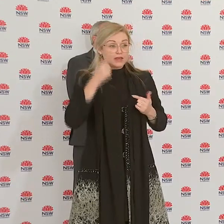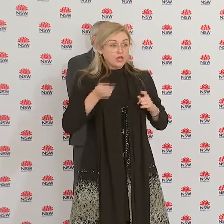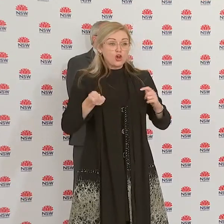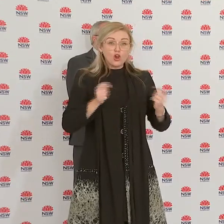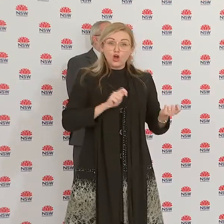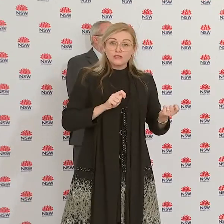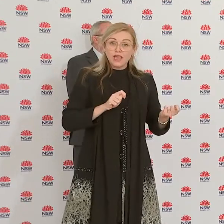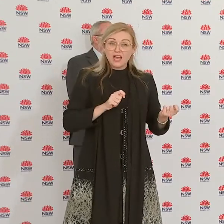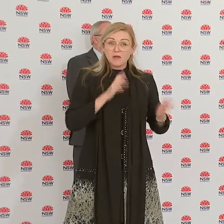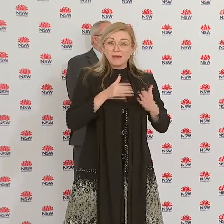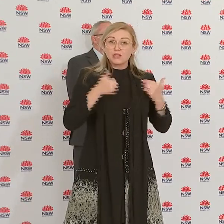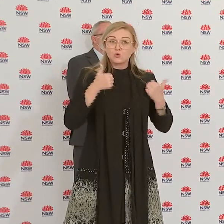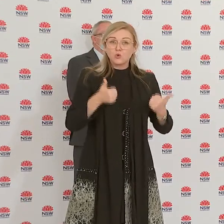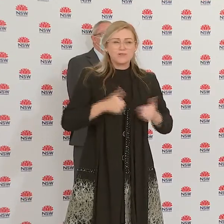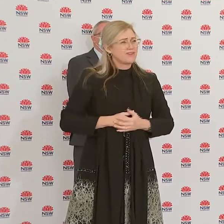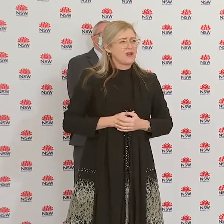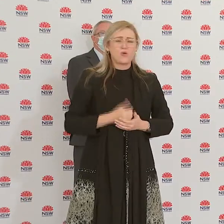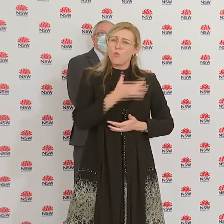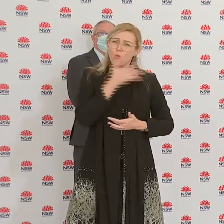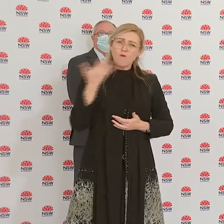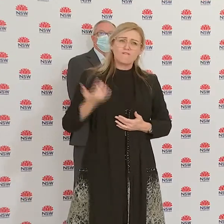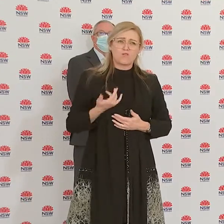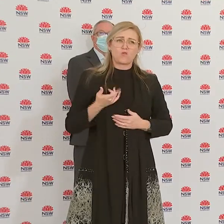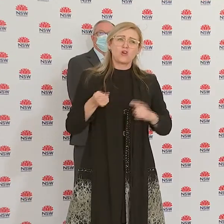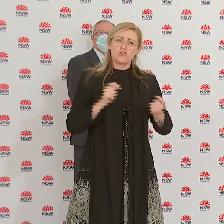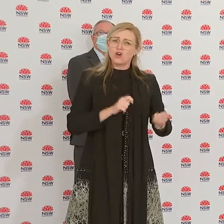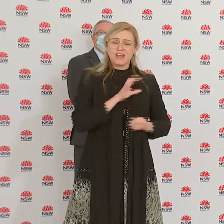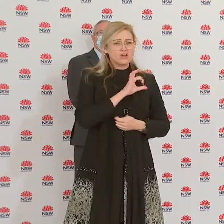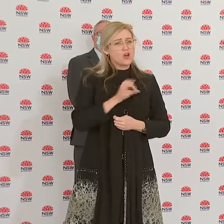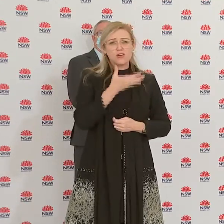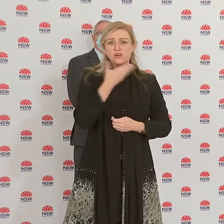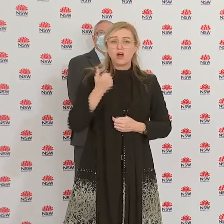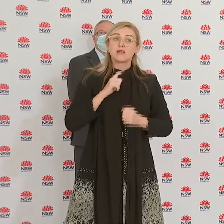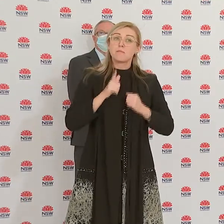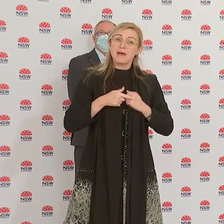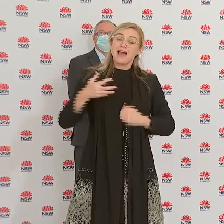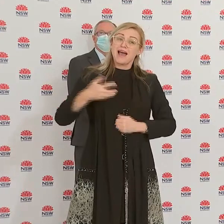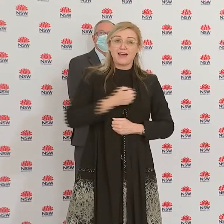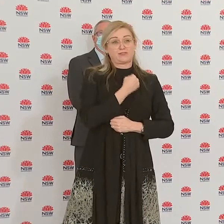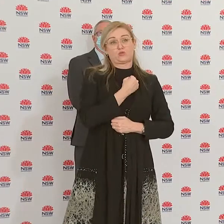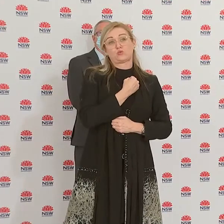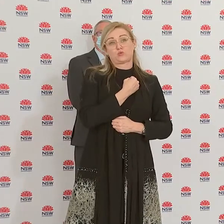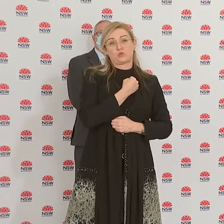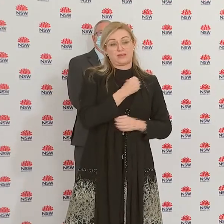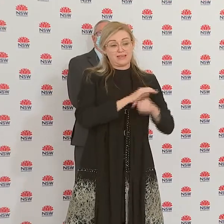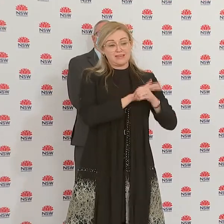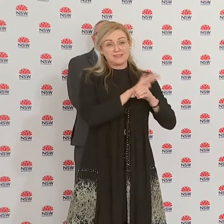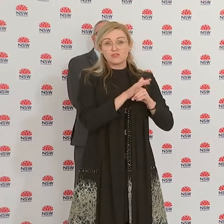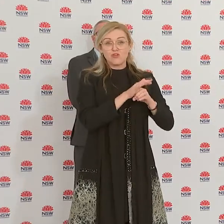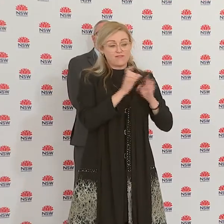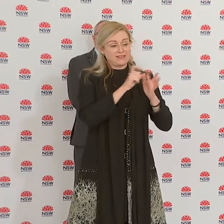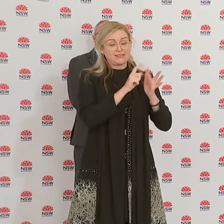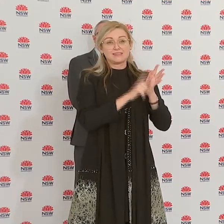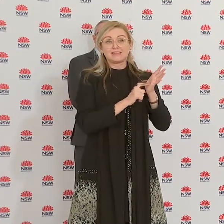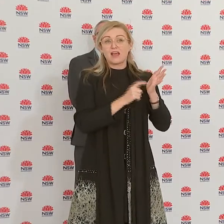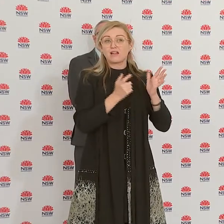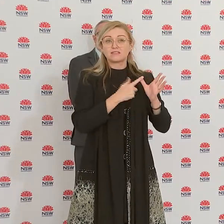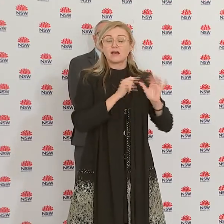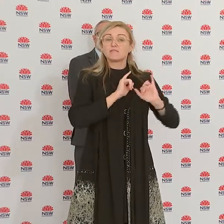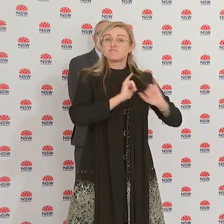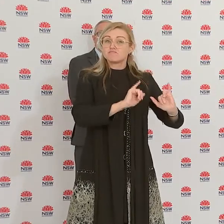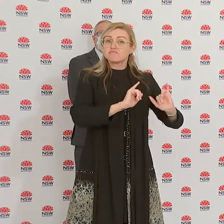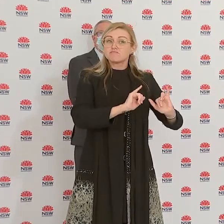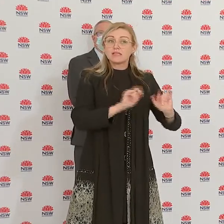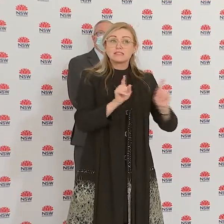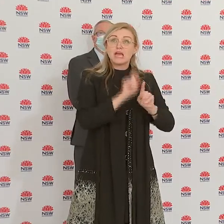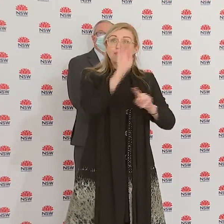is a good place to be. It's horrible. But we know we have no option at this stage. The Delta strain is proving around the world to be a lethal